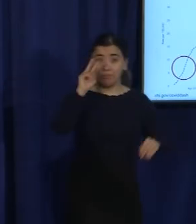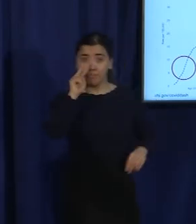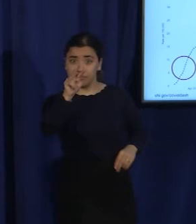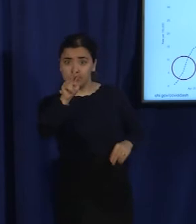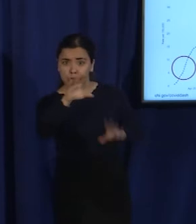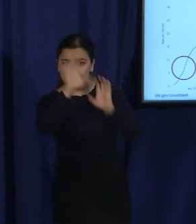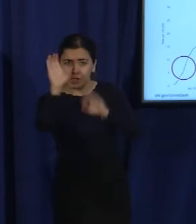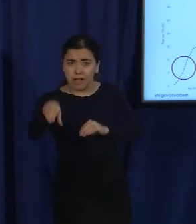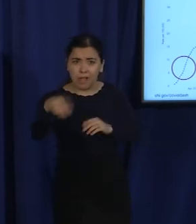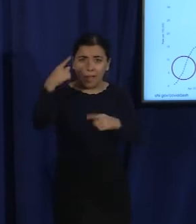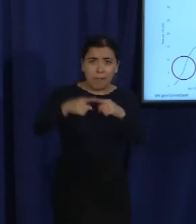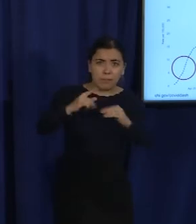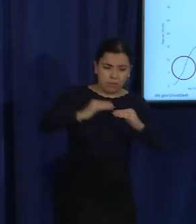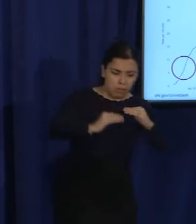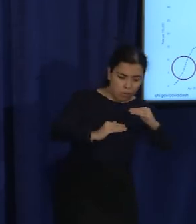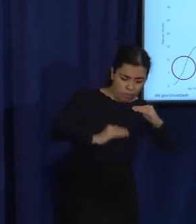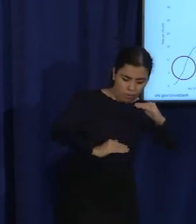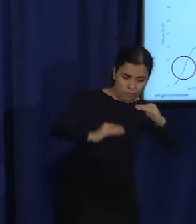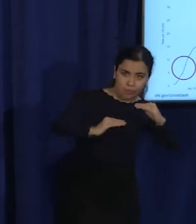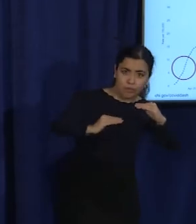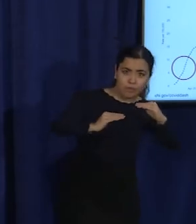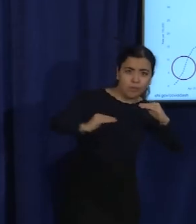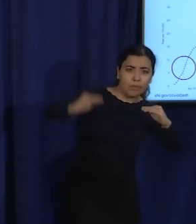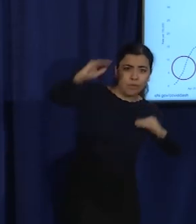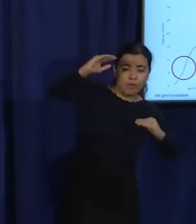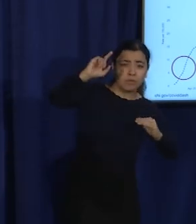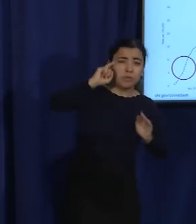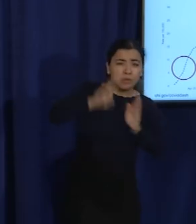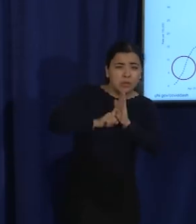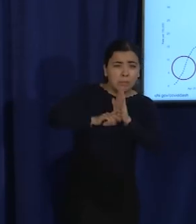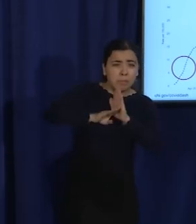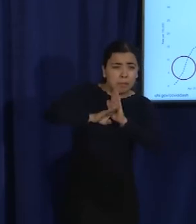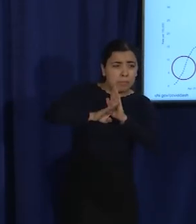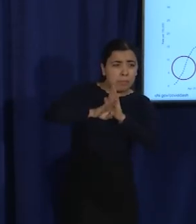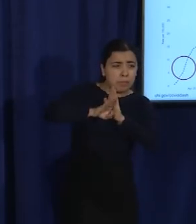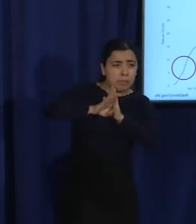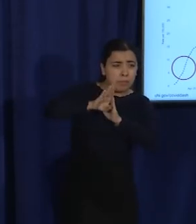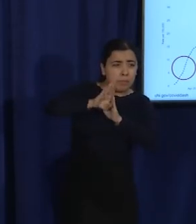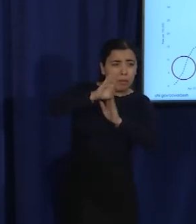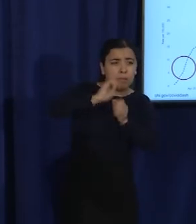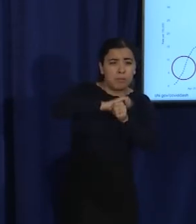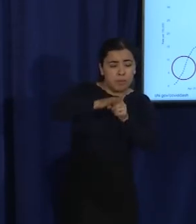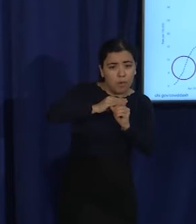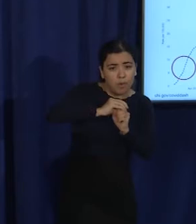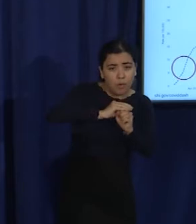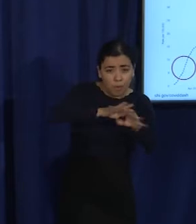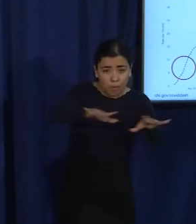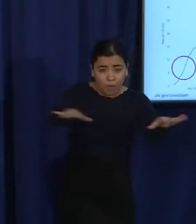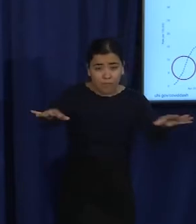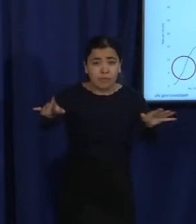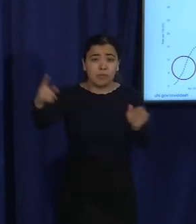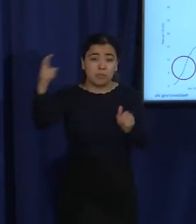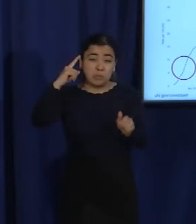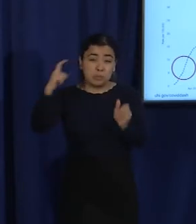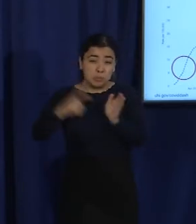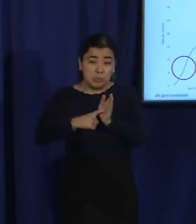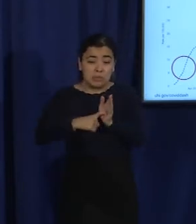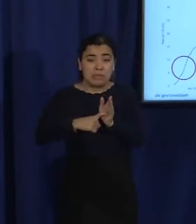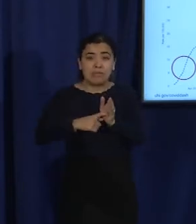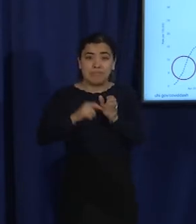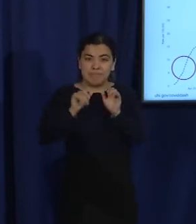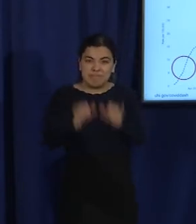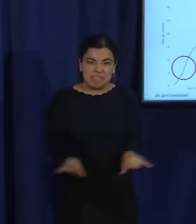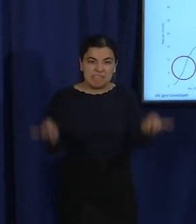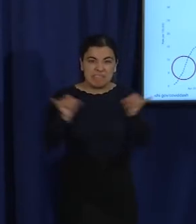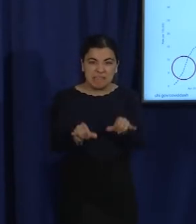going. The rate of increase that we're seeing is still the same as what we were seeing in the first wave between March